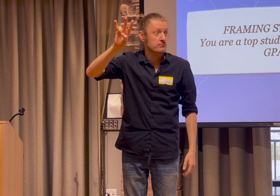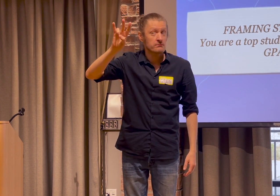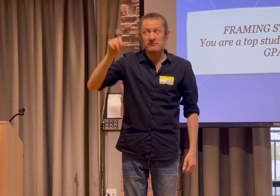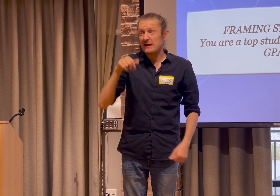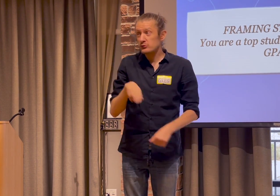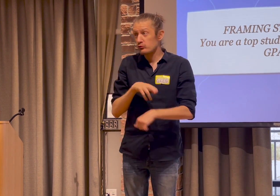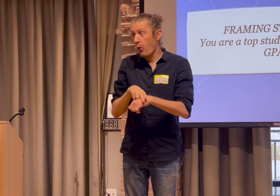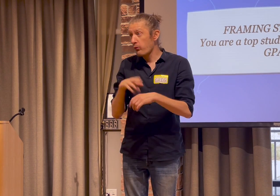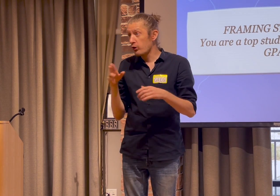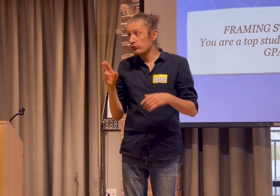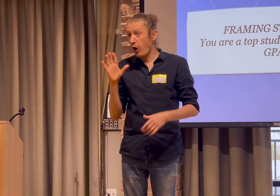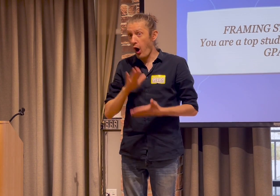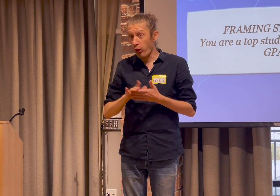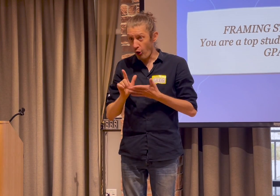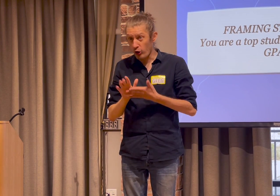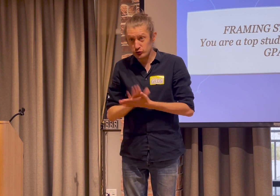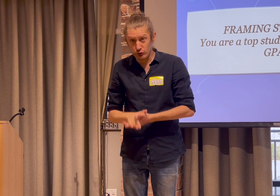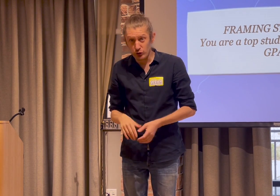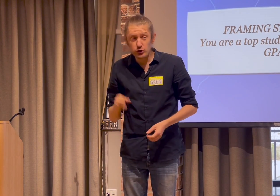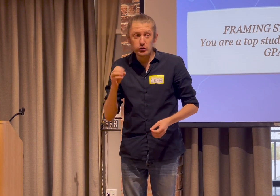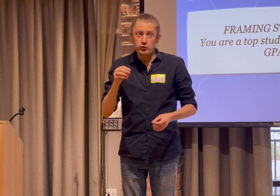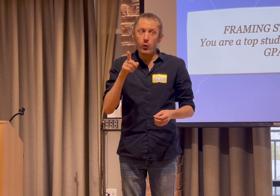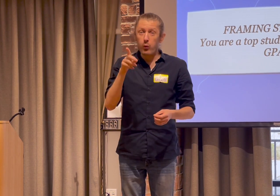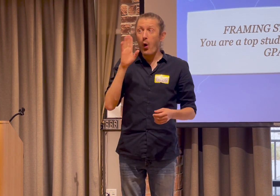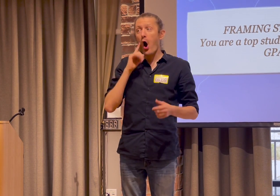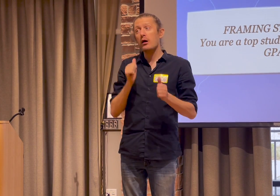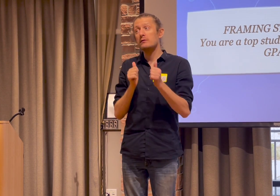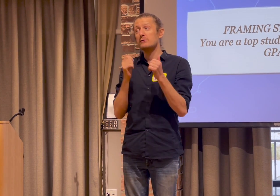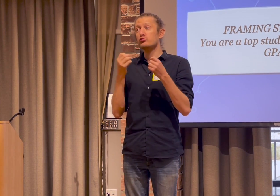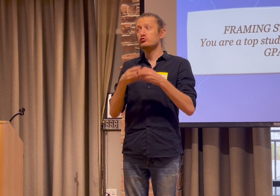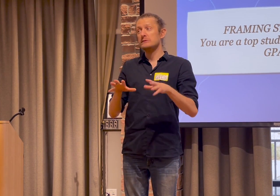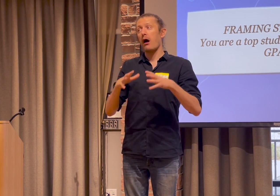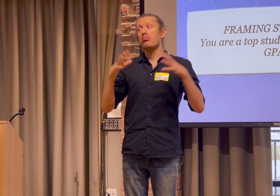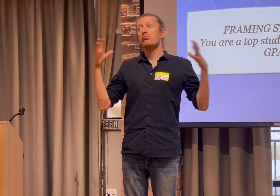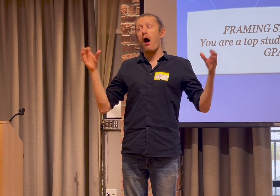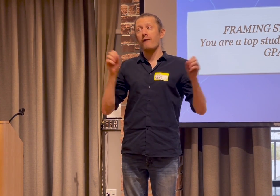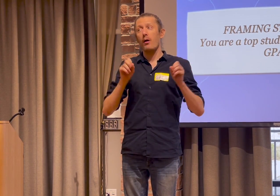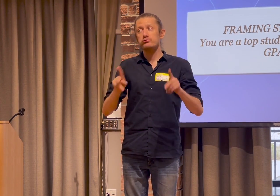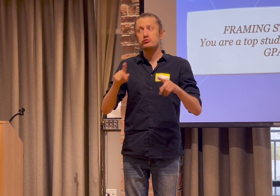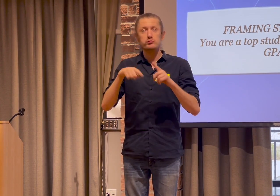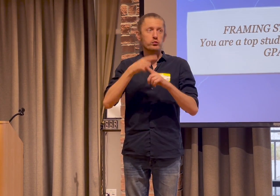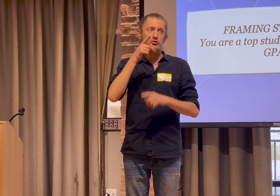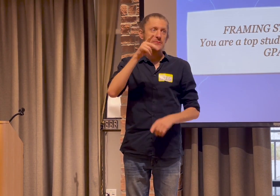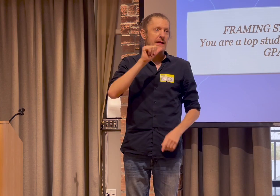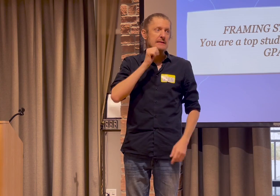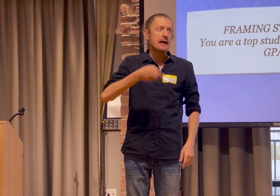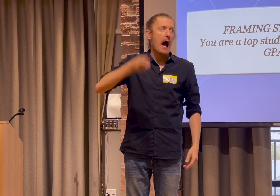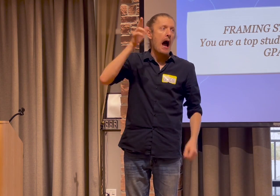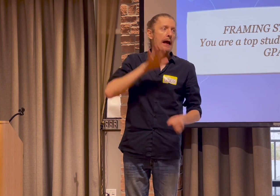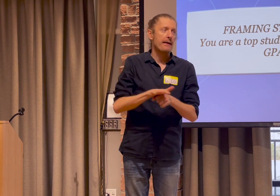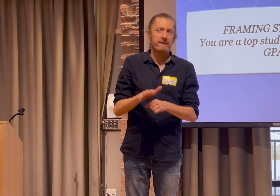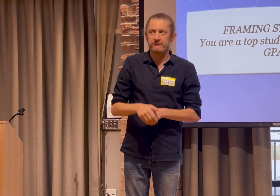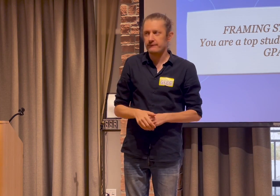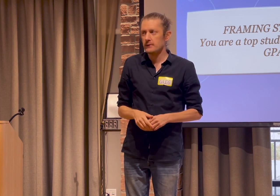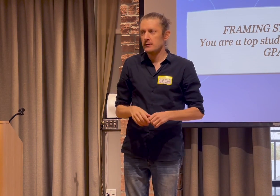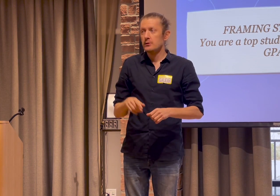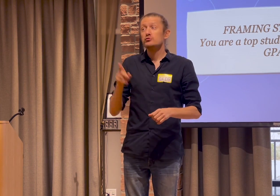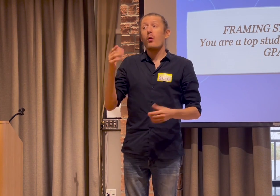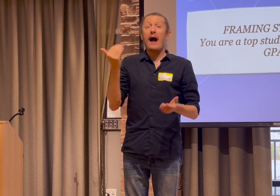average GPA is a 3.7 for that law school. And that's an average law school, it's not Harvard.